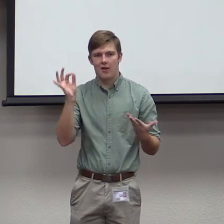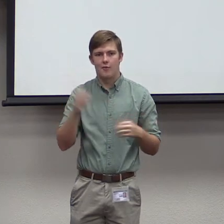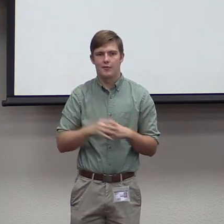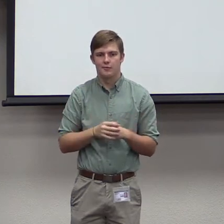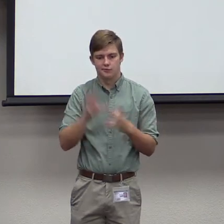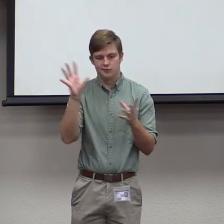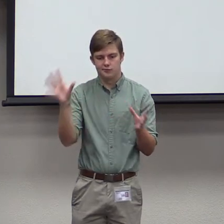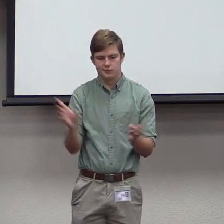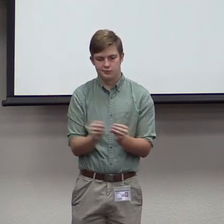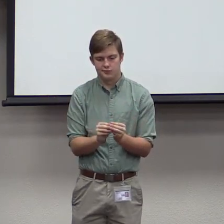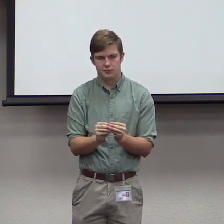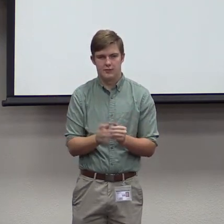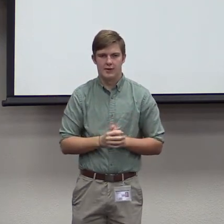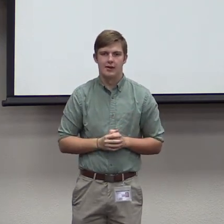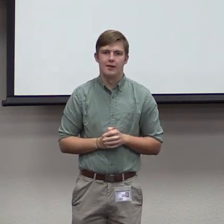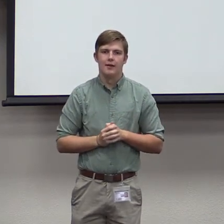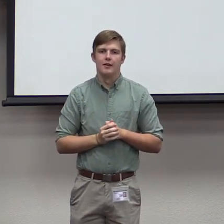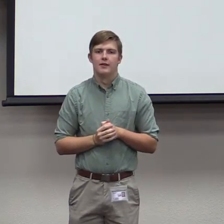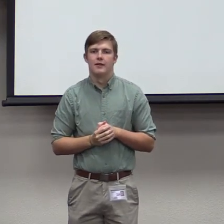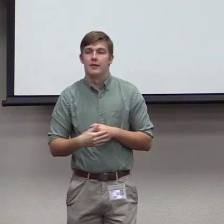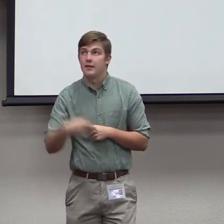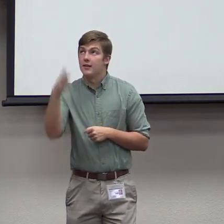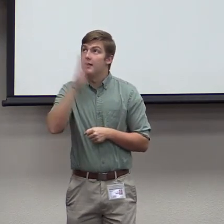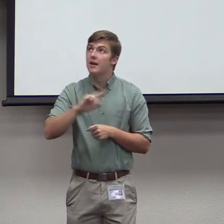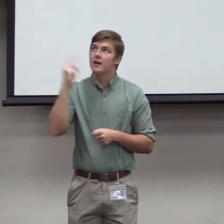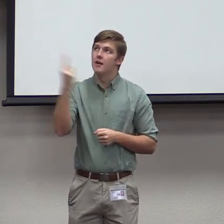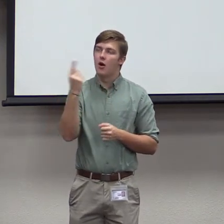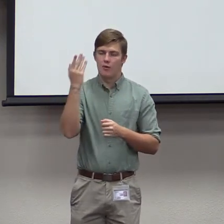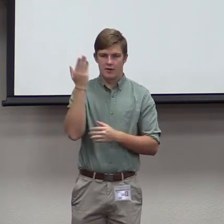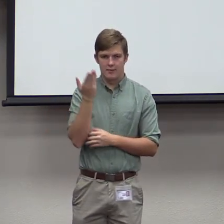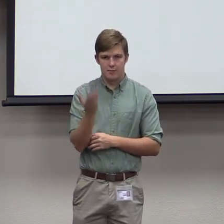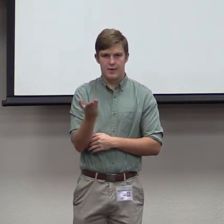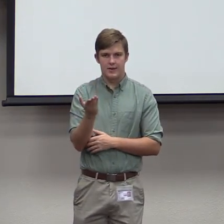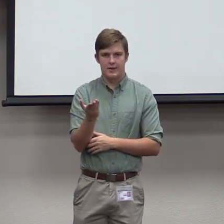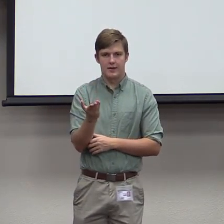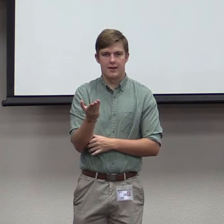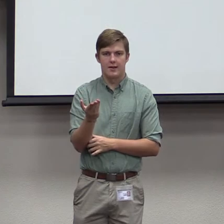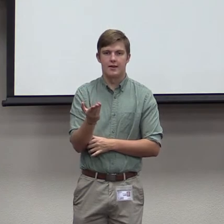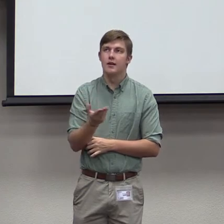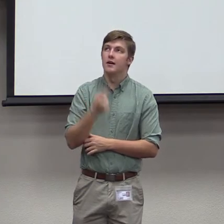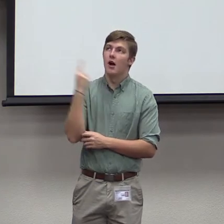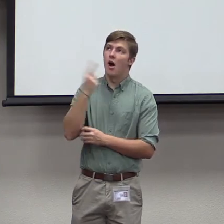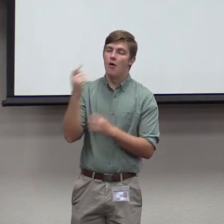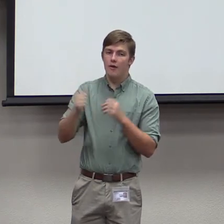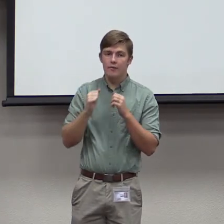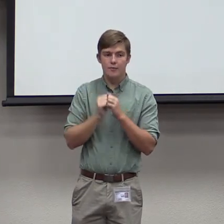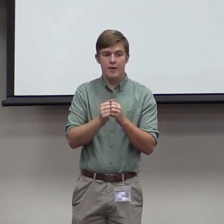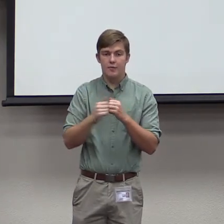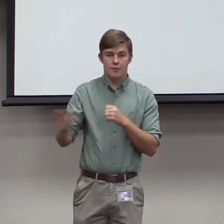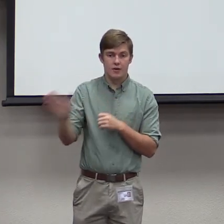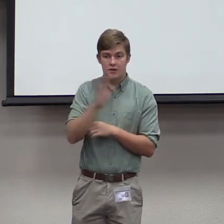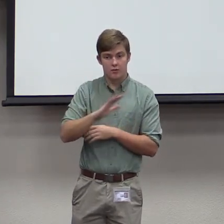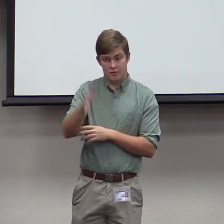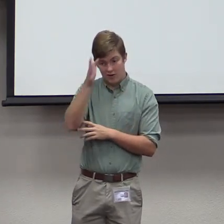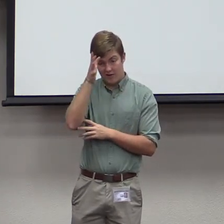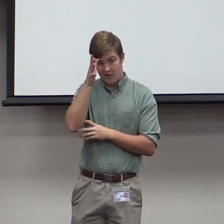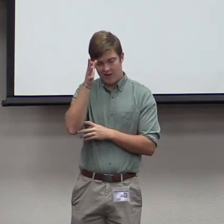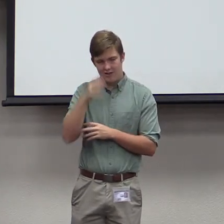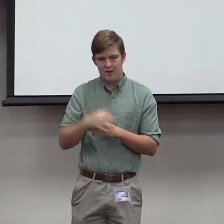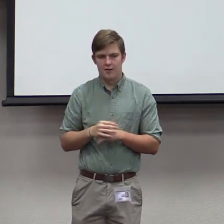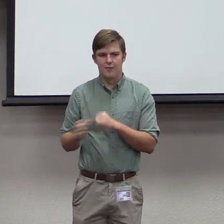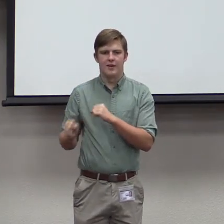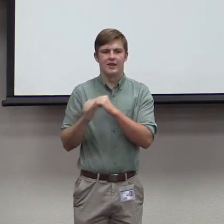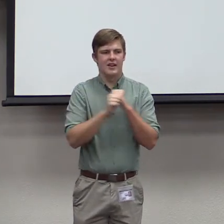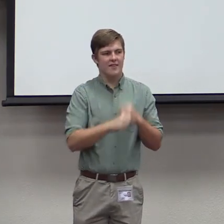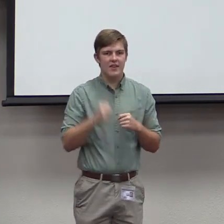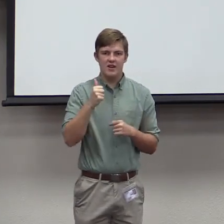nutshell. God has always been there. God has always been with your forefathers. But defend